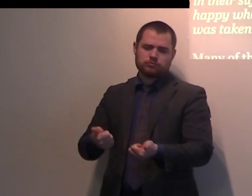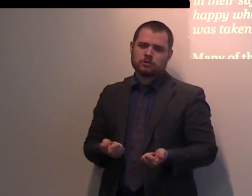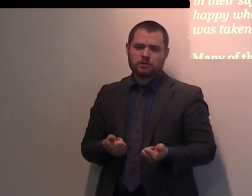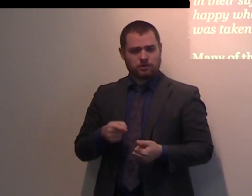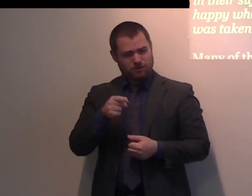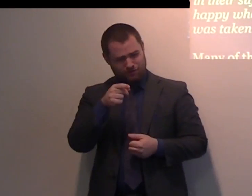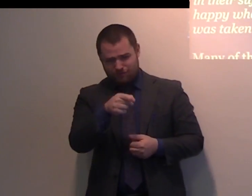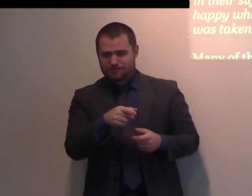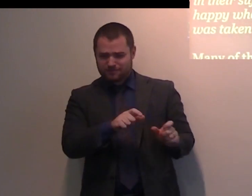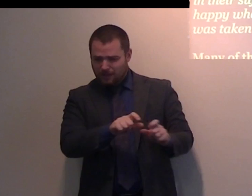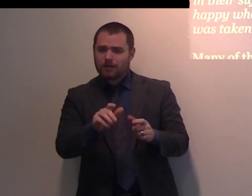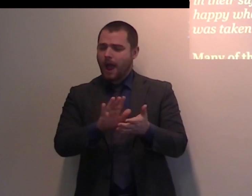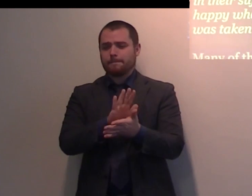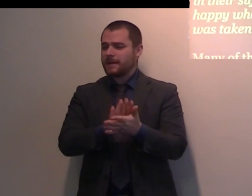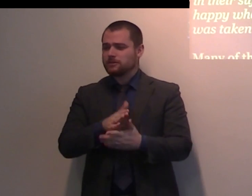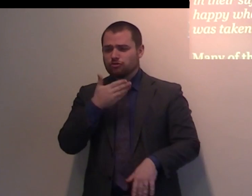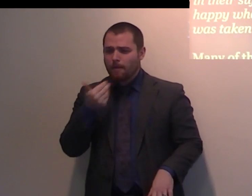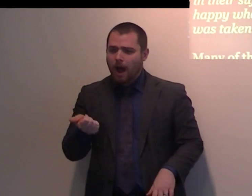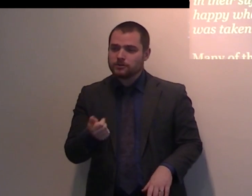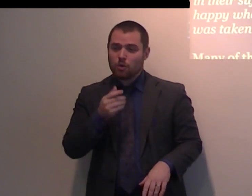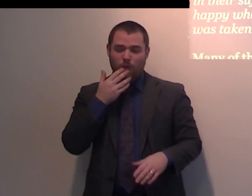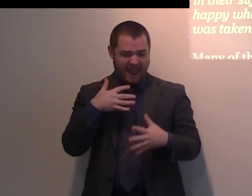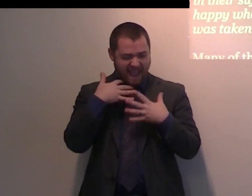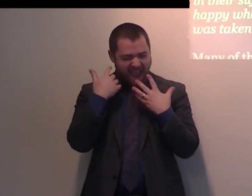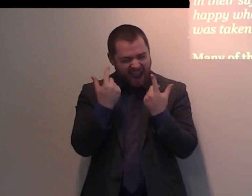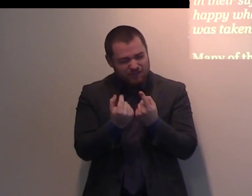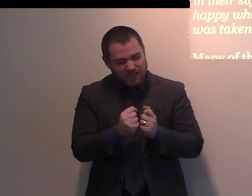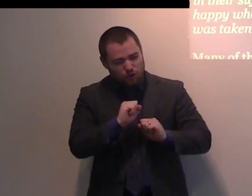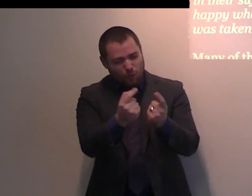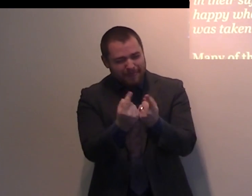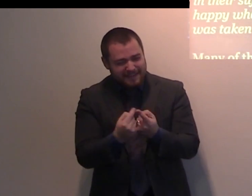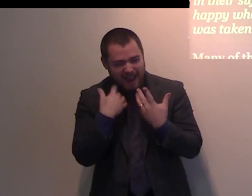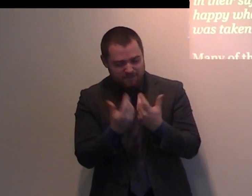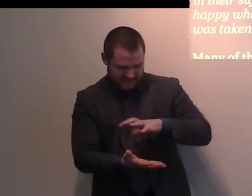And you were still happy when everything you owned was taken away from you.